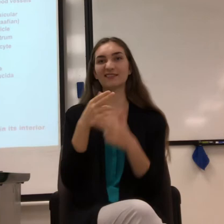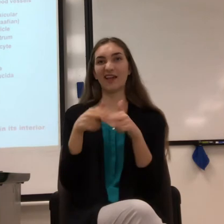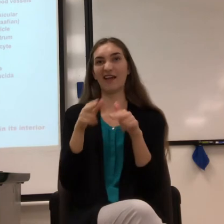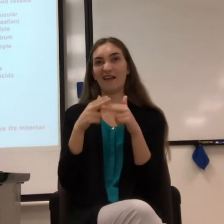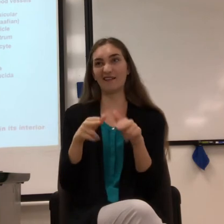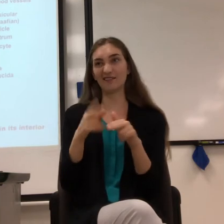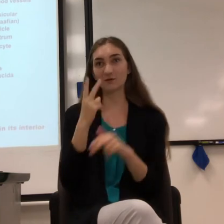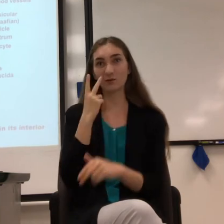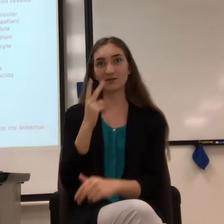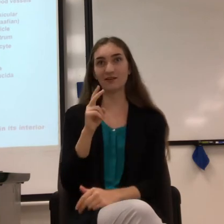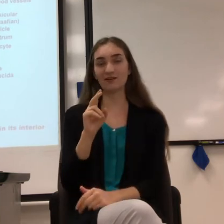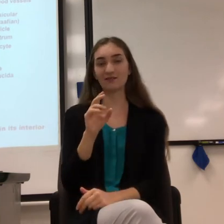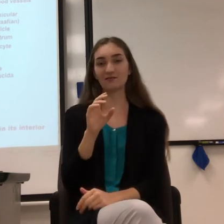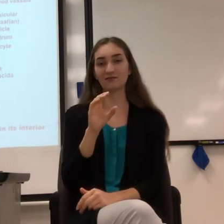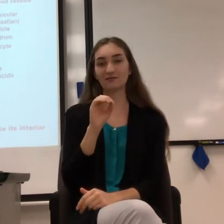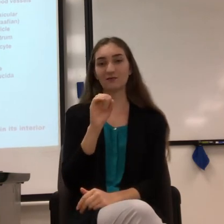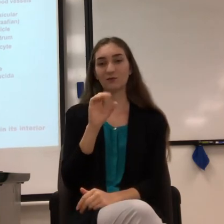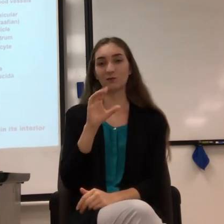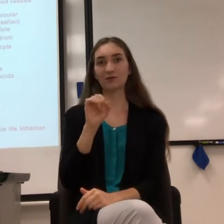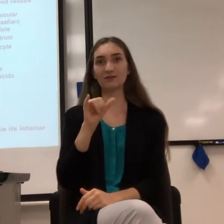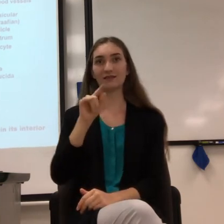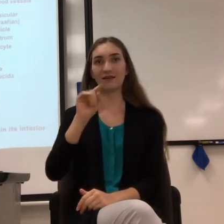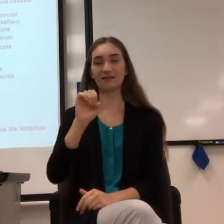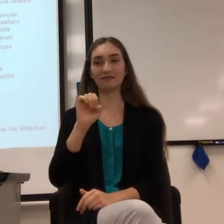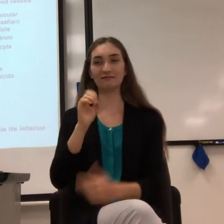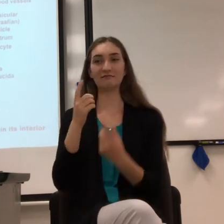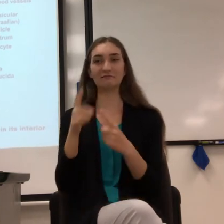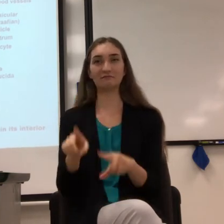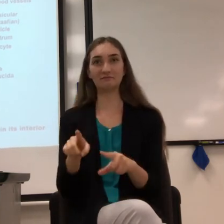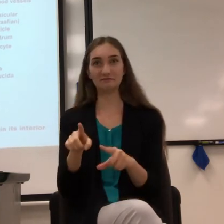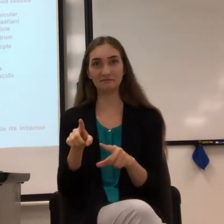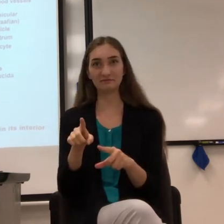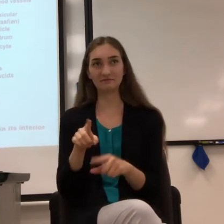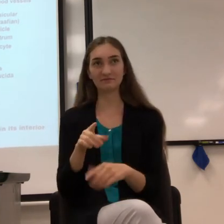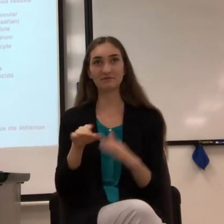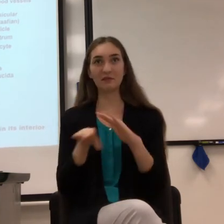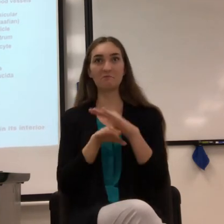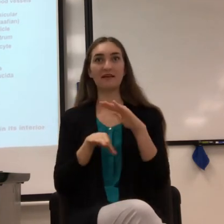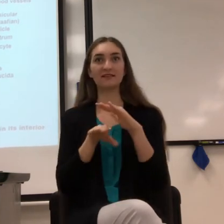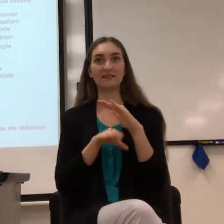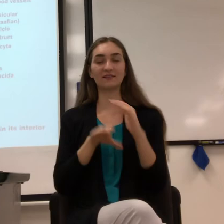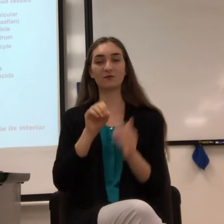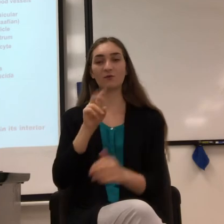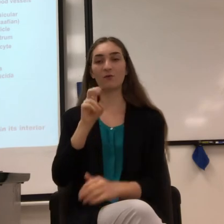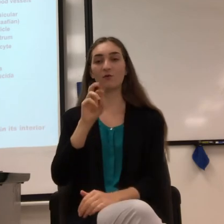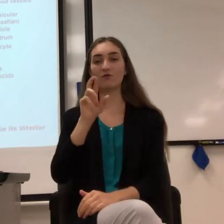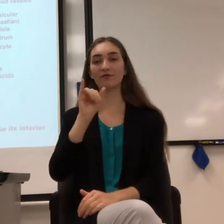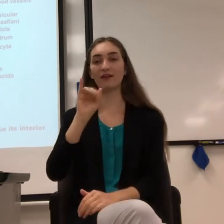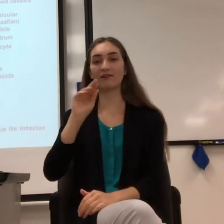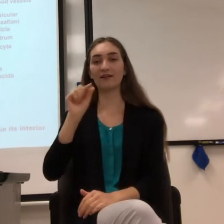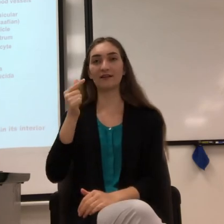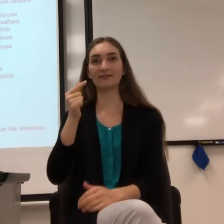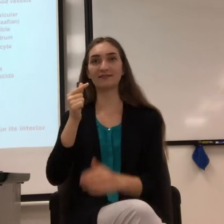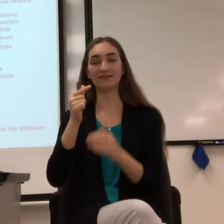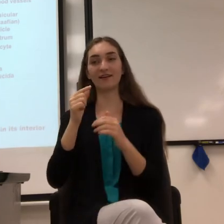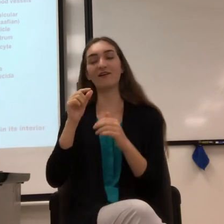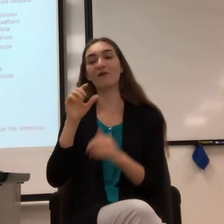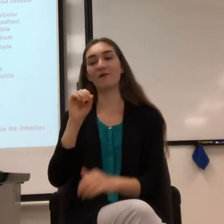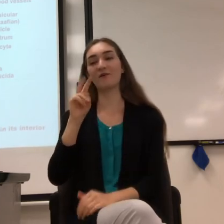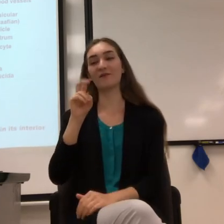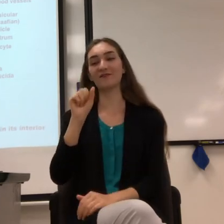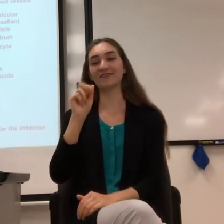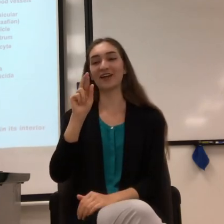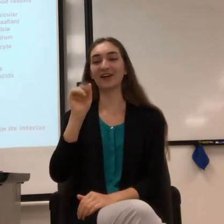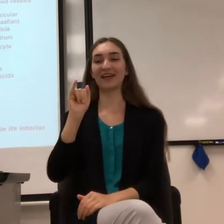occurring. Okay, and I kind of want to like mention that. Basically, I want to tie the ovarian cycle to meiosis. Okay, that's what we want to